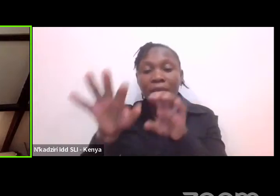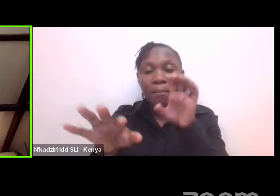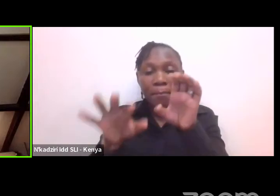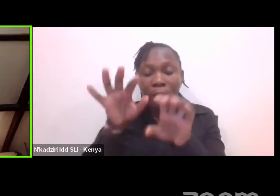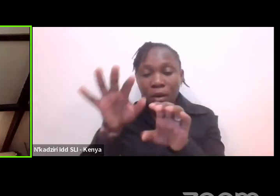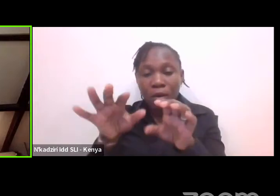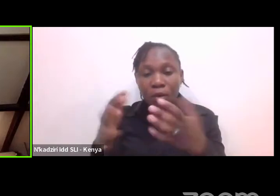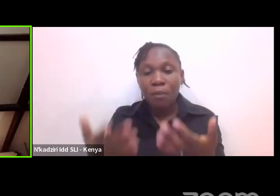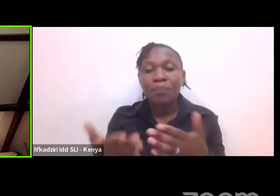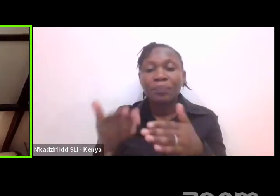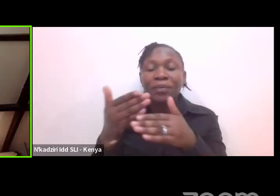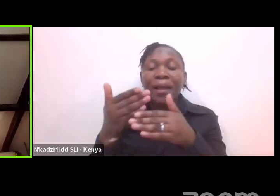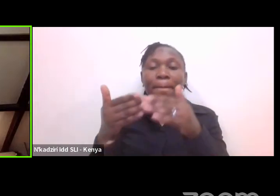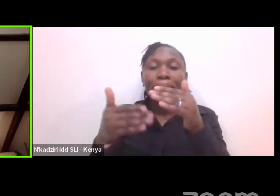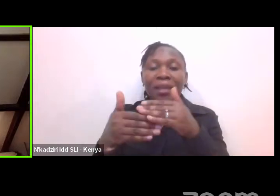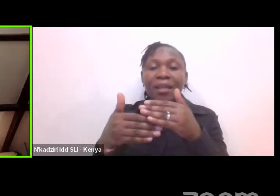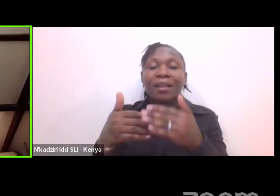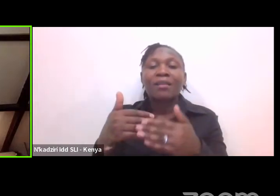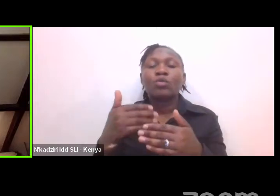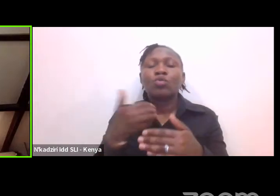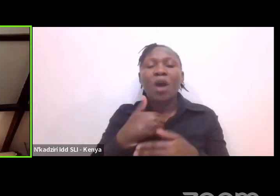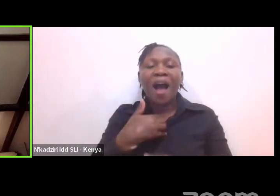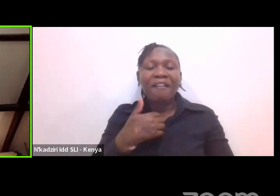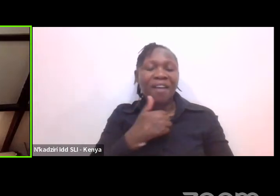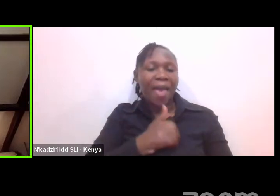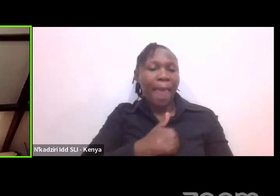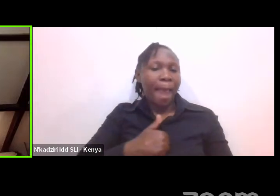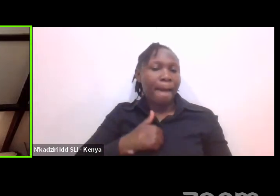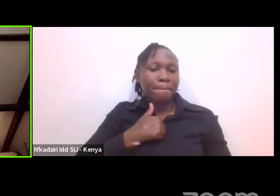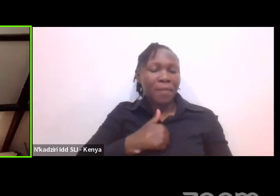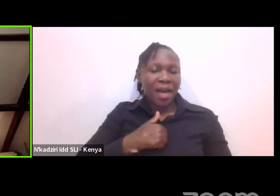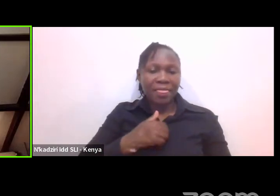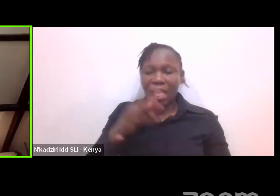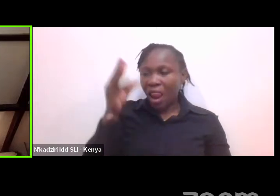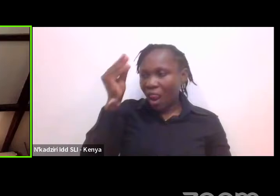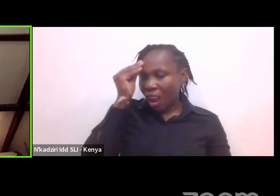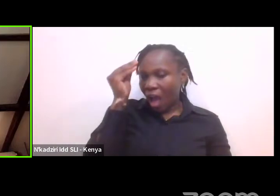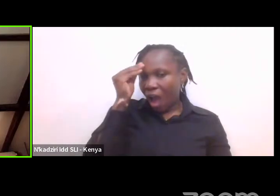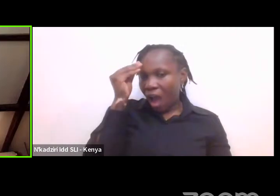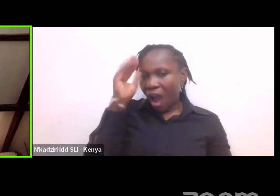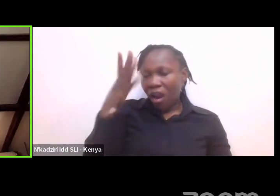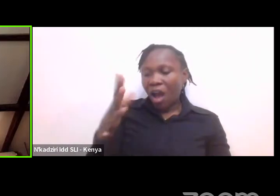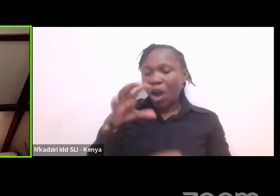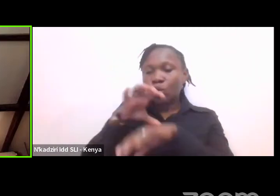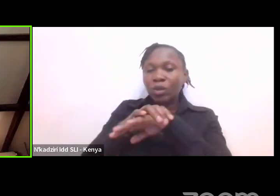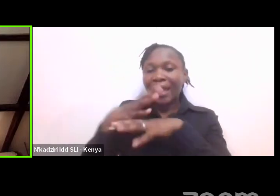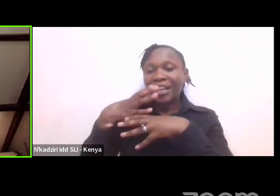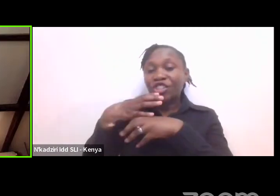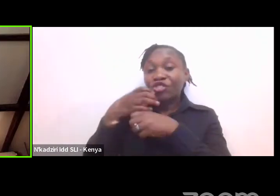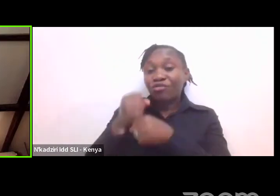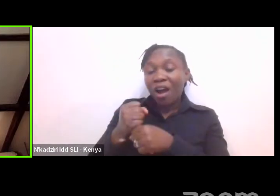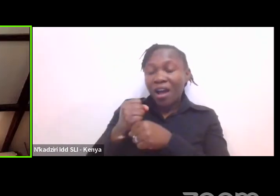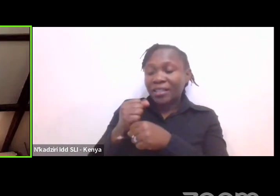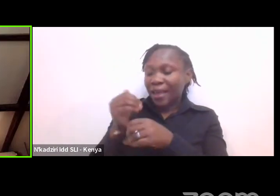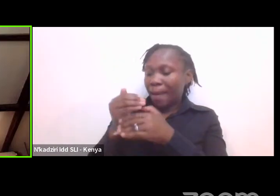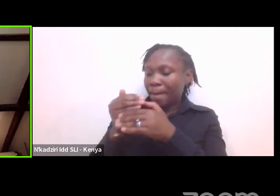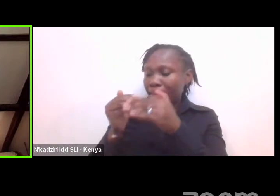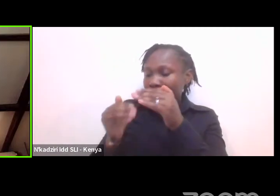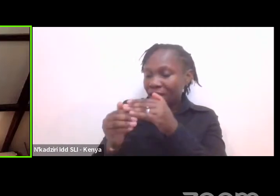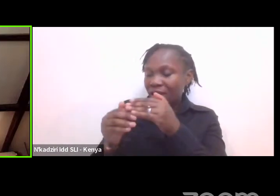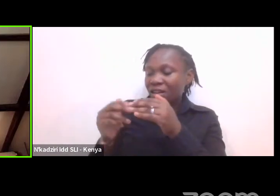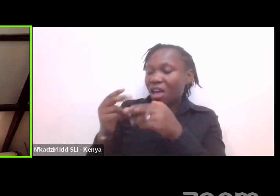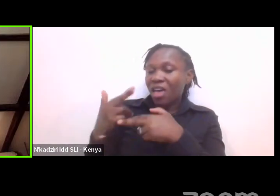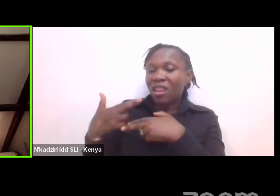practice responsibility, learn how to gain trust and build relationships. One of our schools is actually